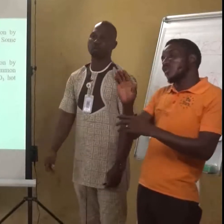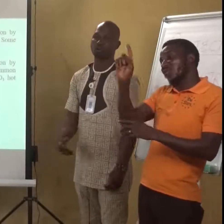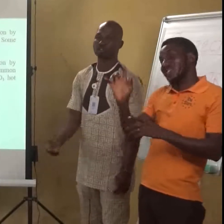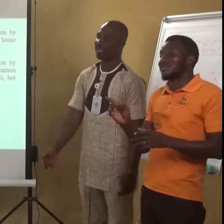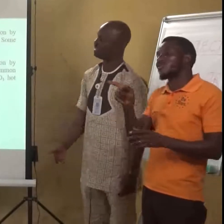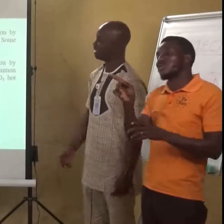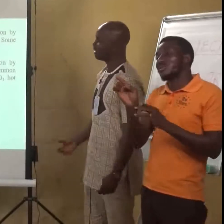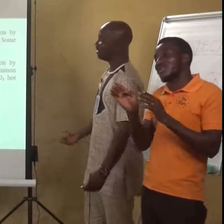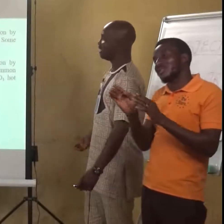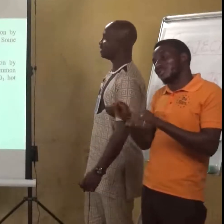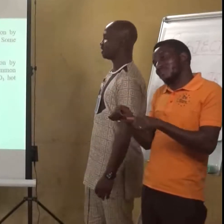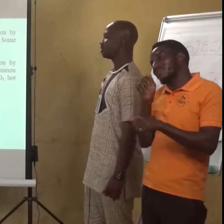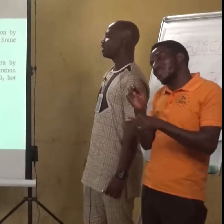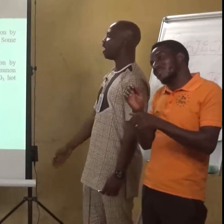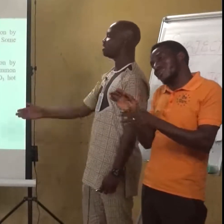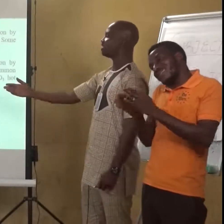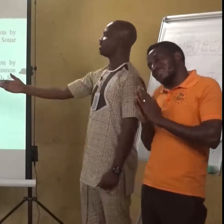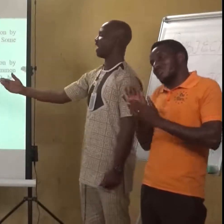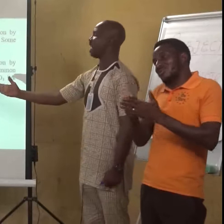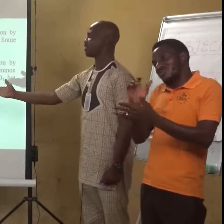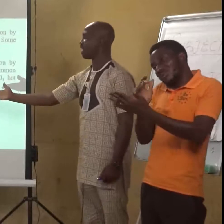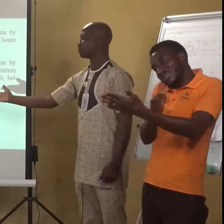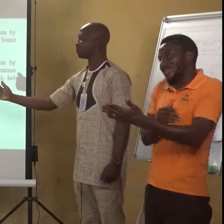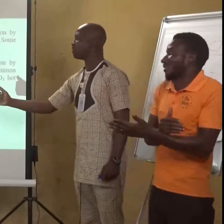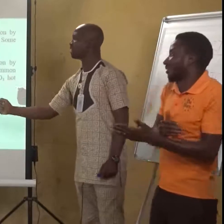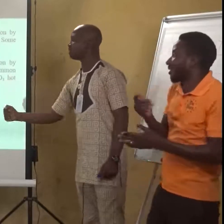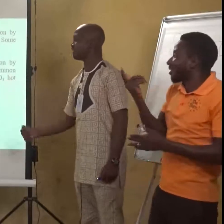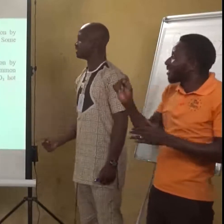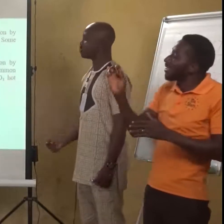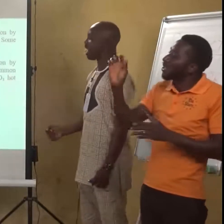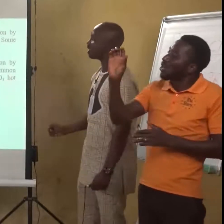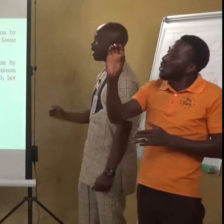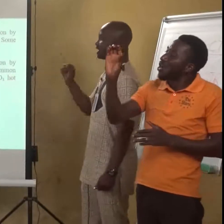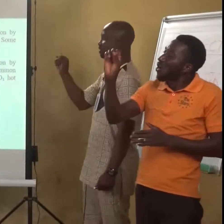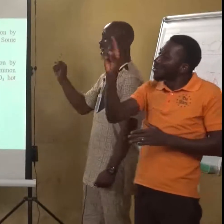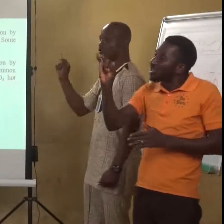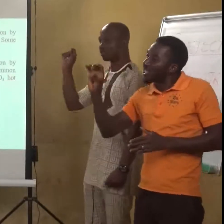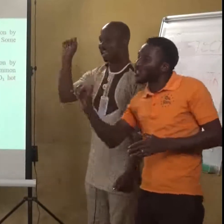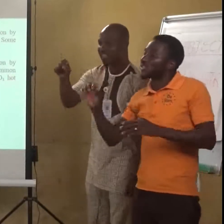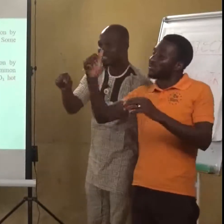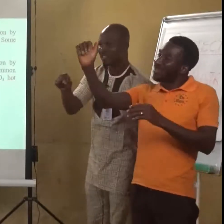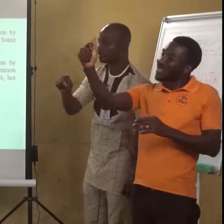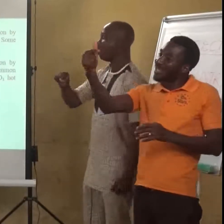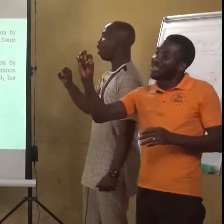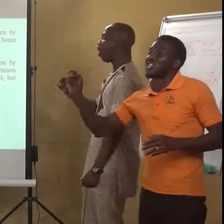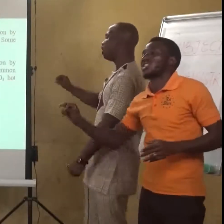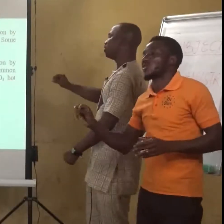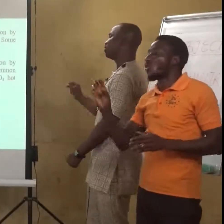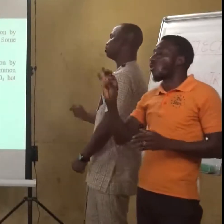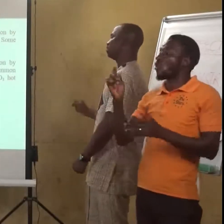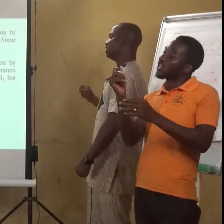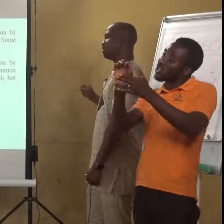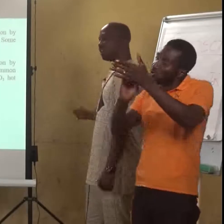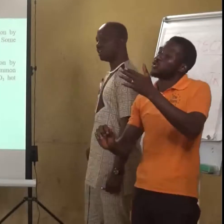common oxidizing agents. Now, in this reaction, sometimes in exam, you are asked to identify the oxidizing agent or